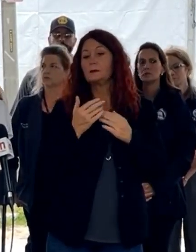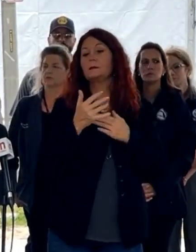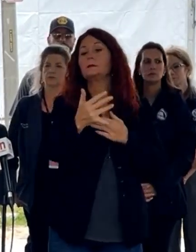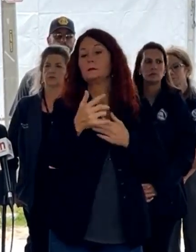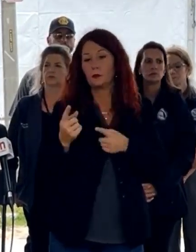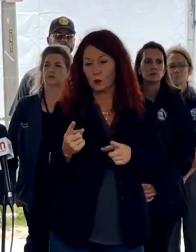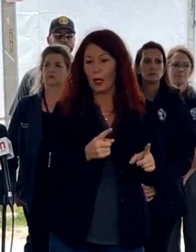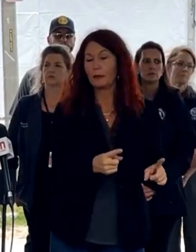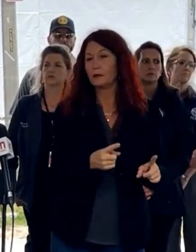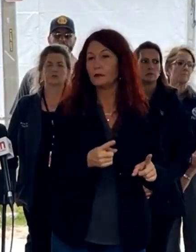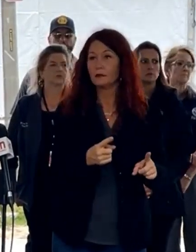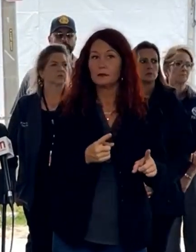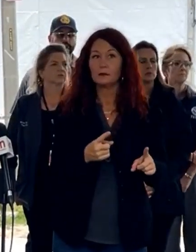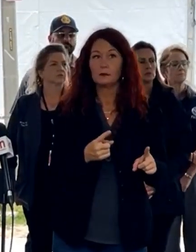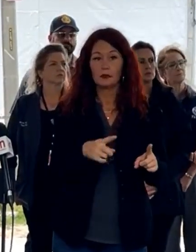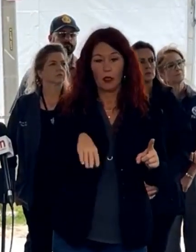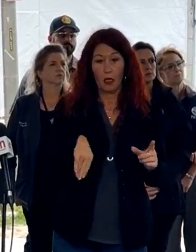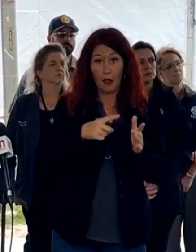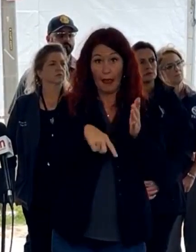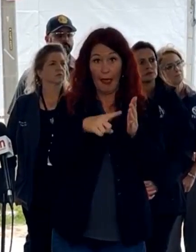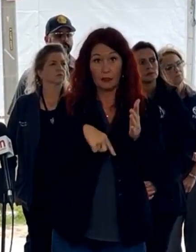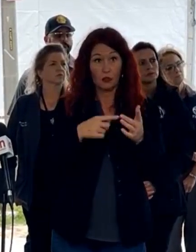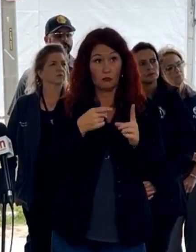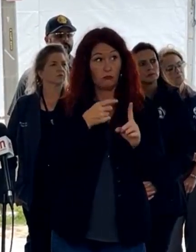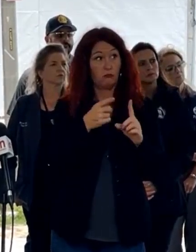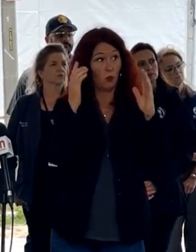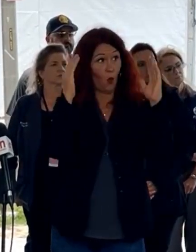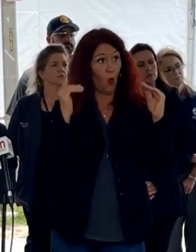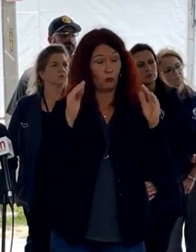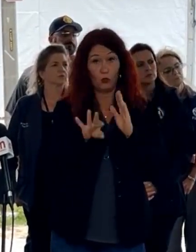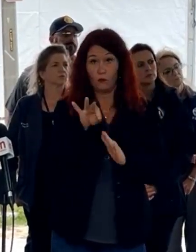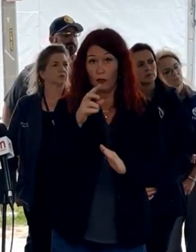Christian over here, followed by My question for the chief. Pardon?